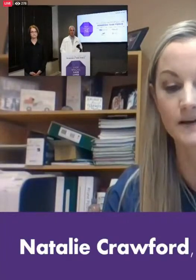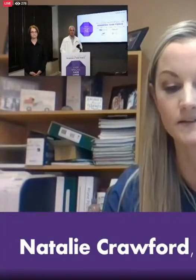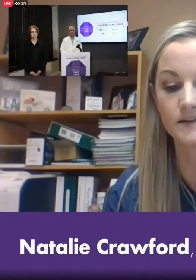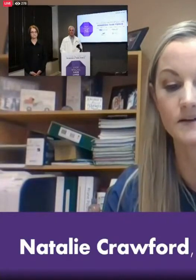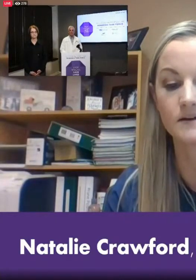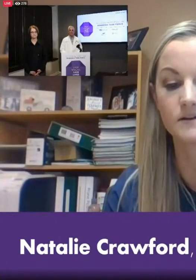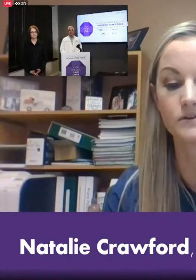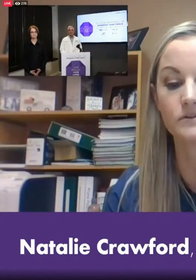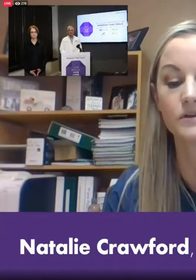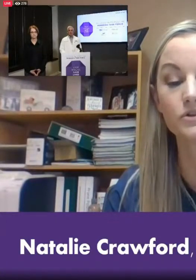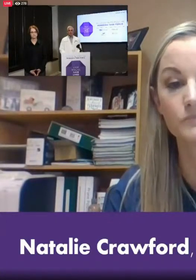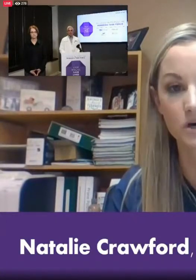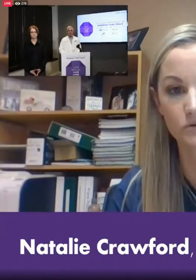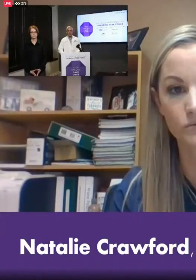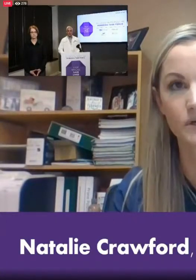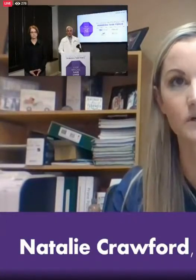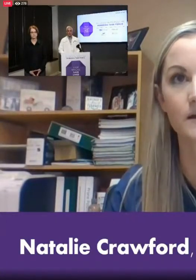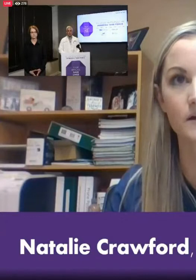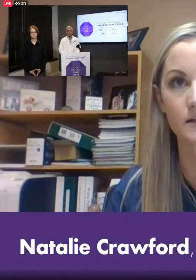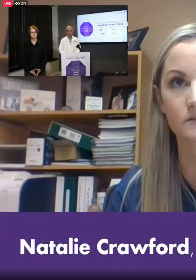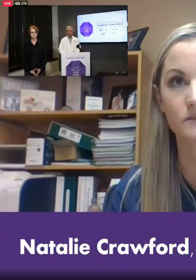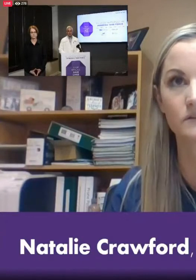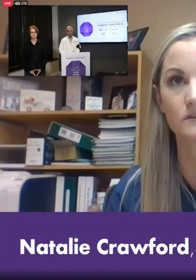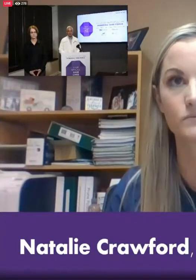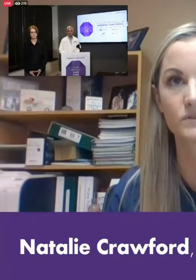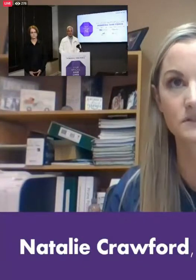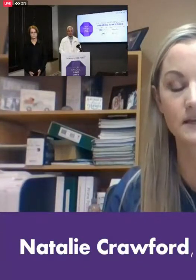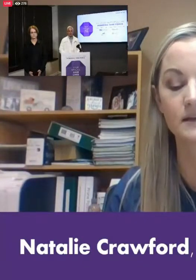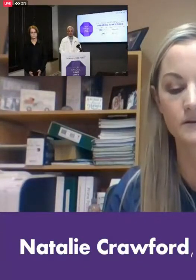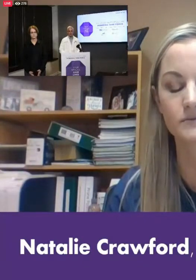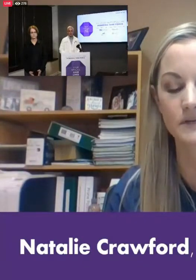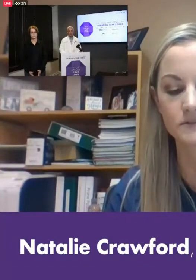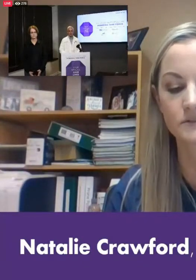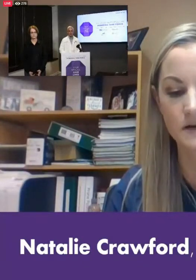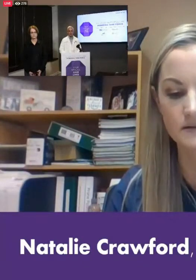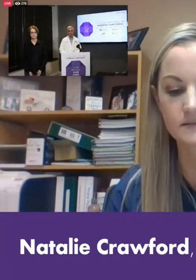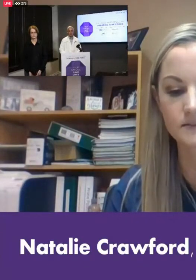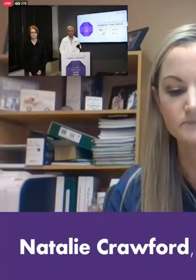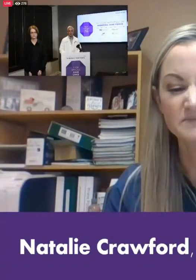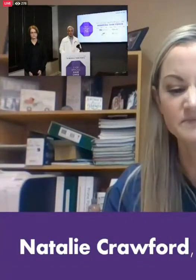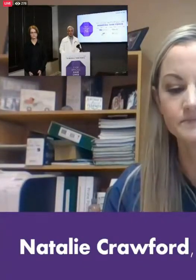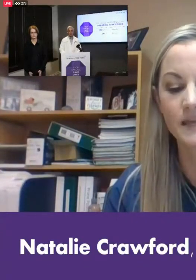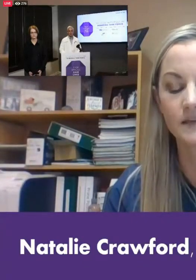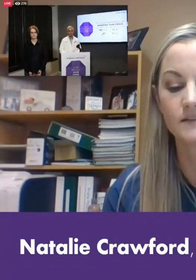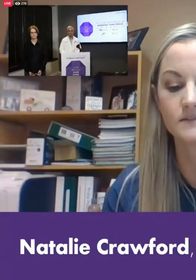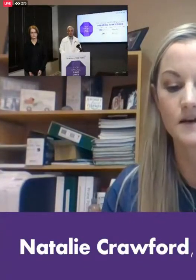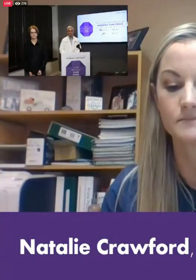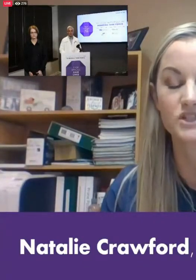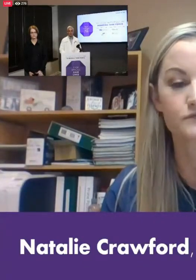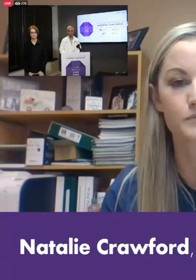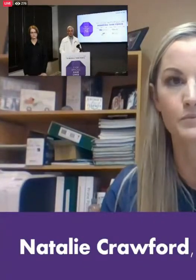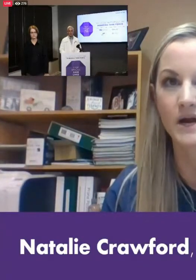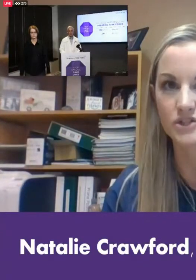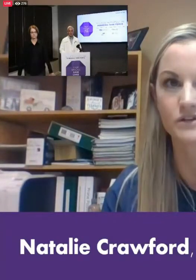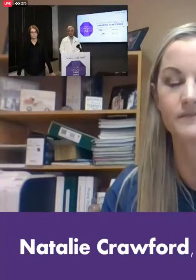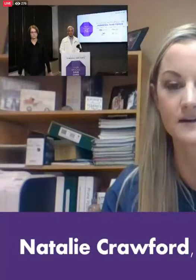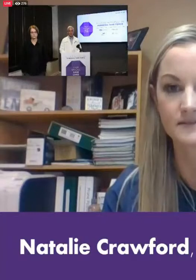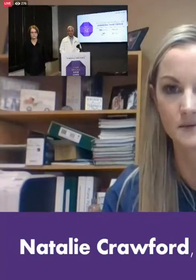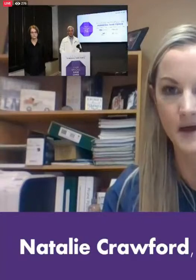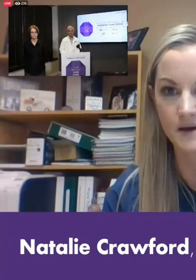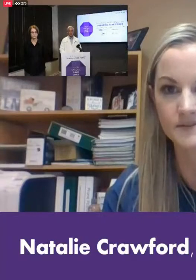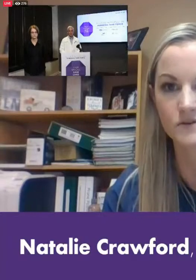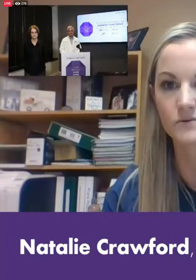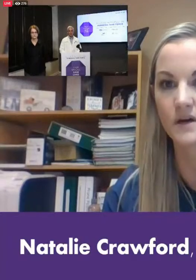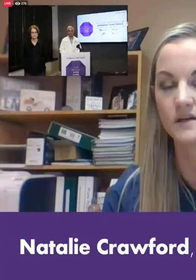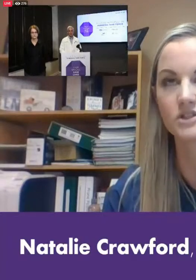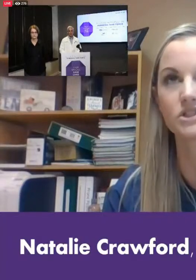She also had a pneumo where air was leaking out around her lungs, and just from the pressure of